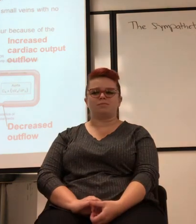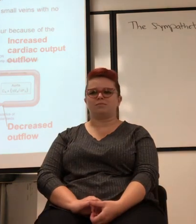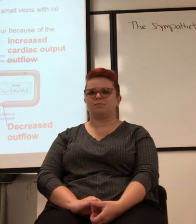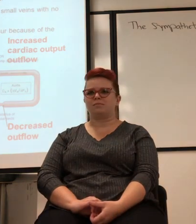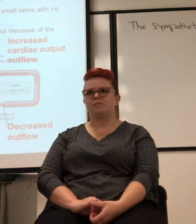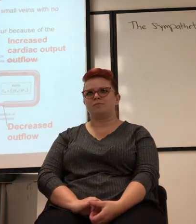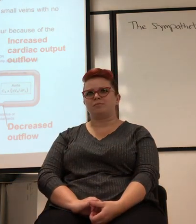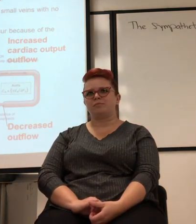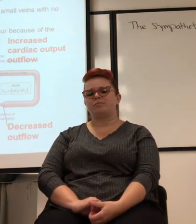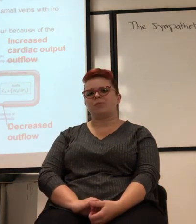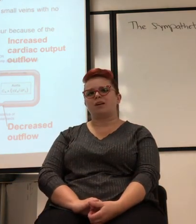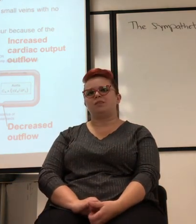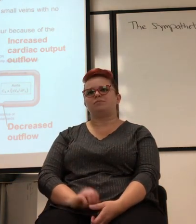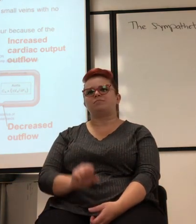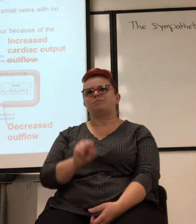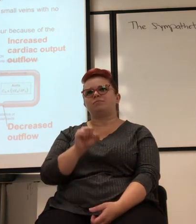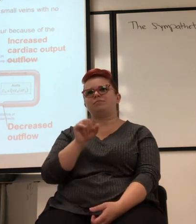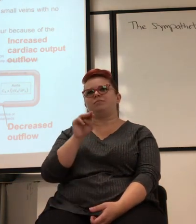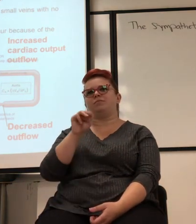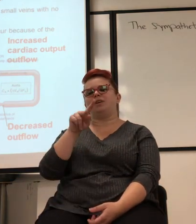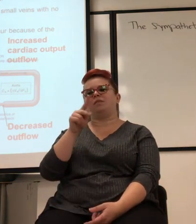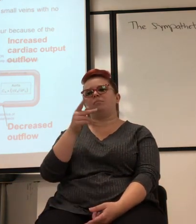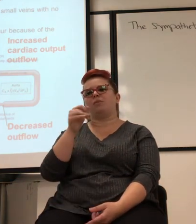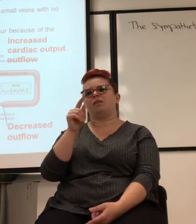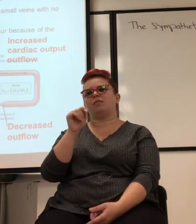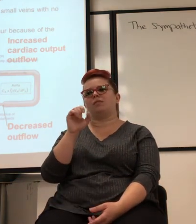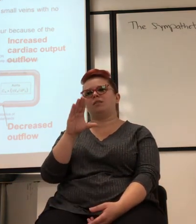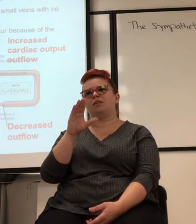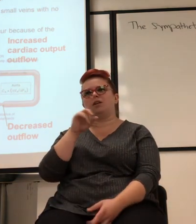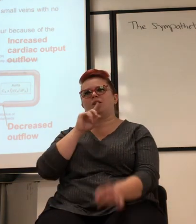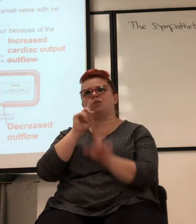Sympathetic response is different for veins compared to arteries.